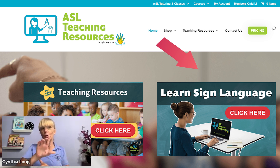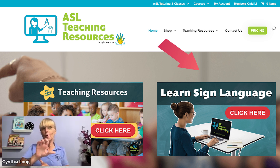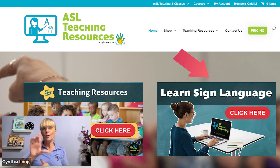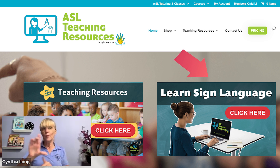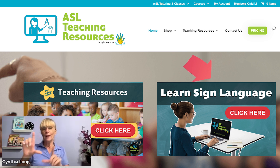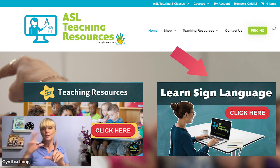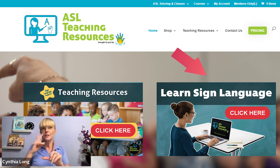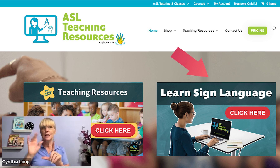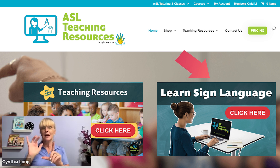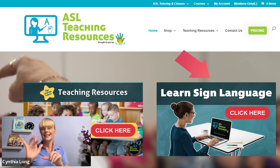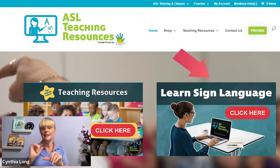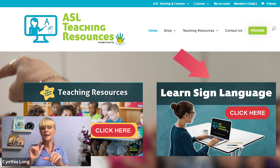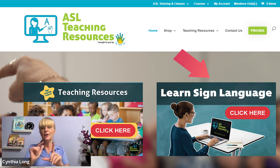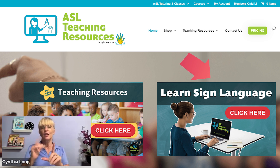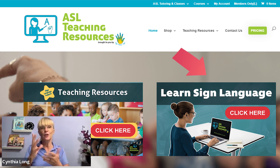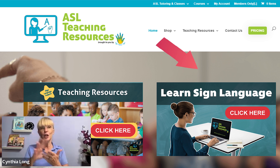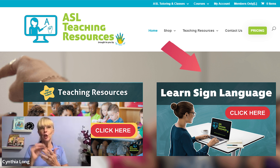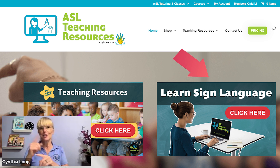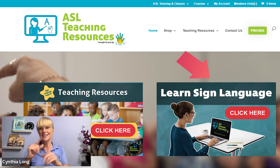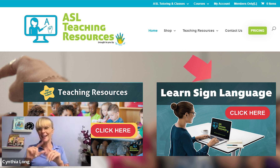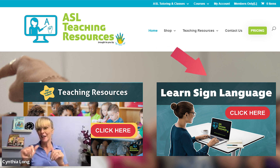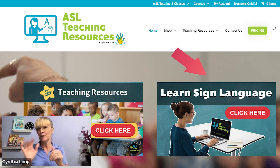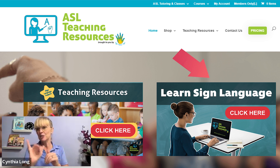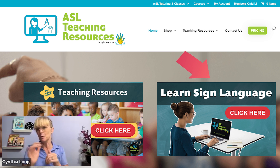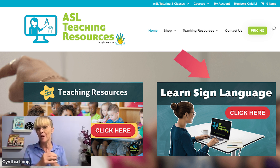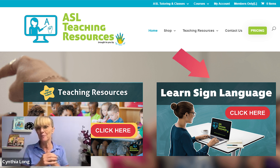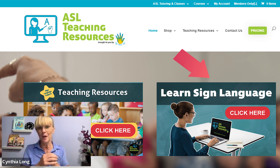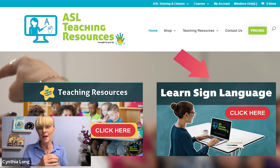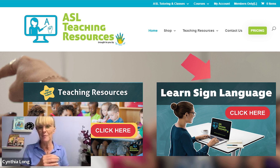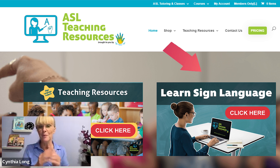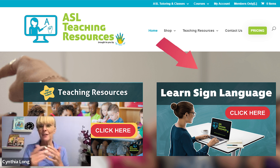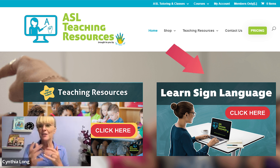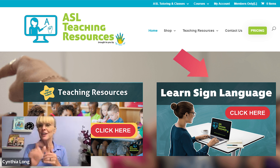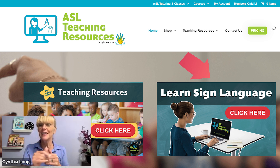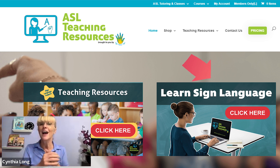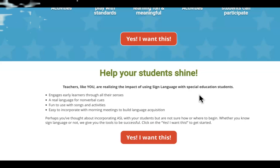ASLTeachingResources.com. On the right, you'll see a click there and you can learn sign language as well, whatever you need.